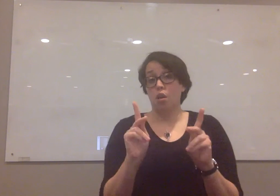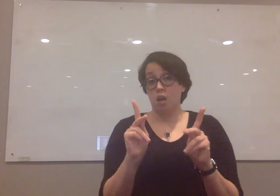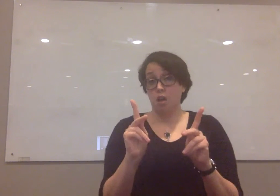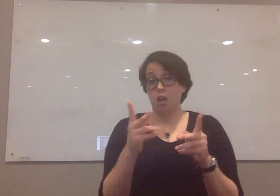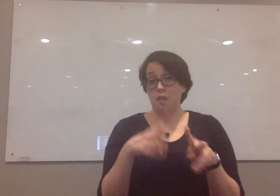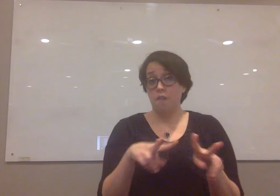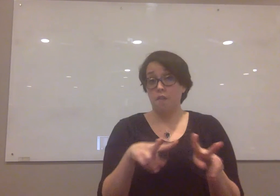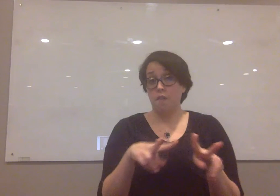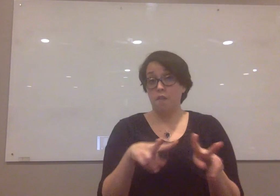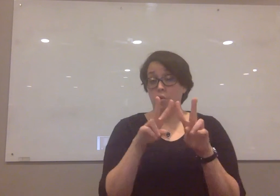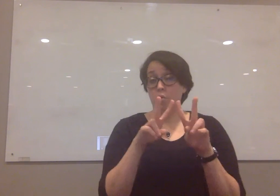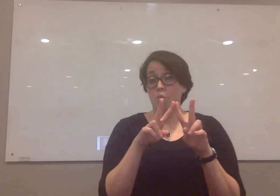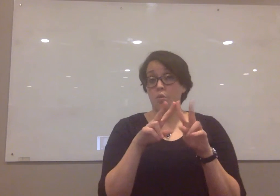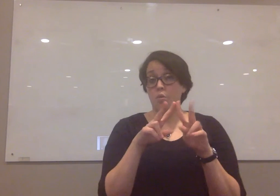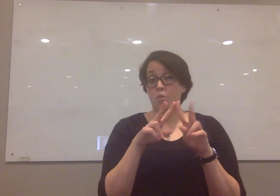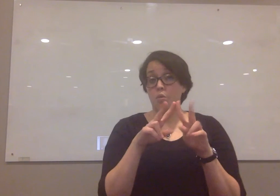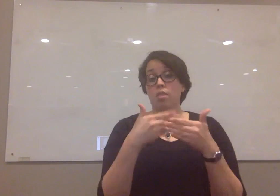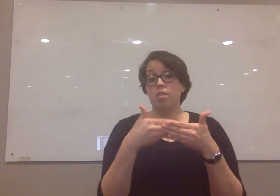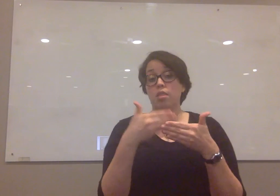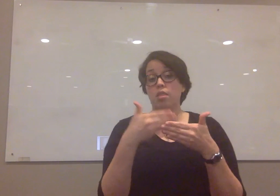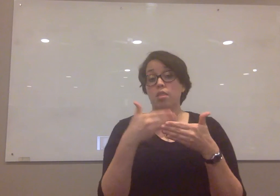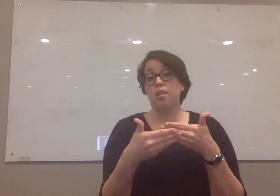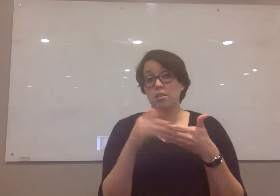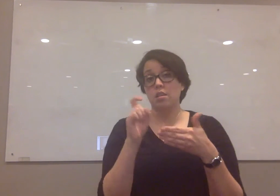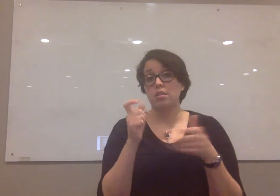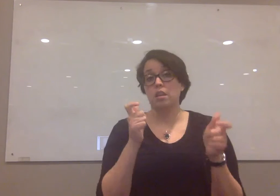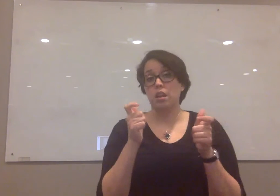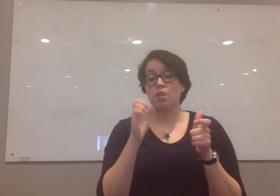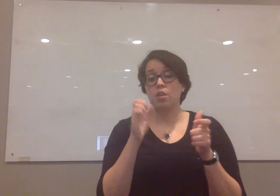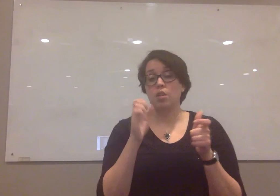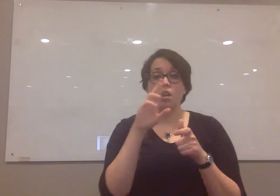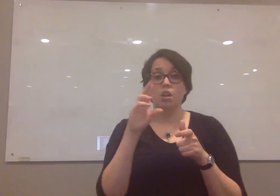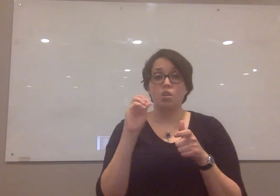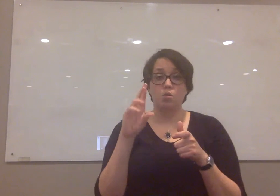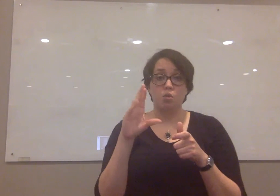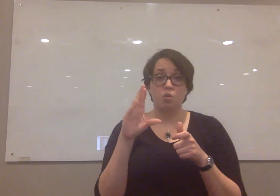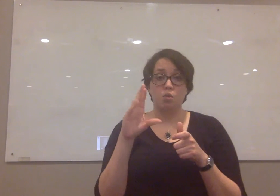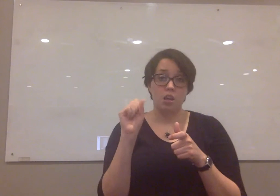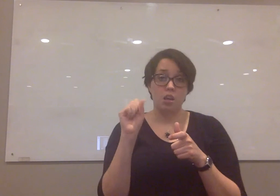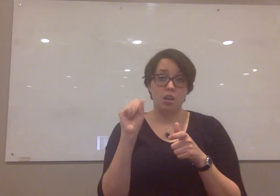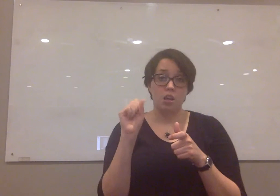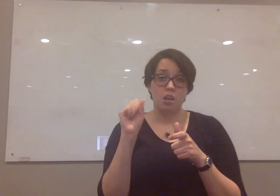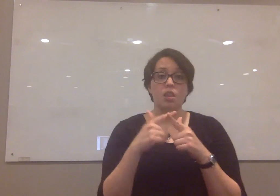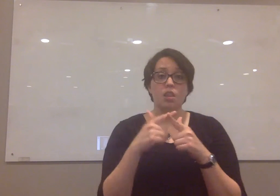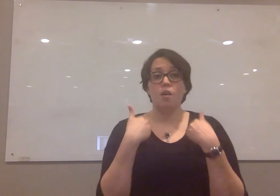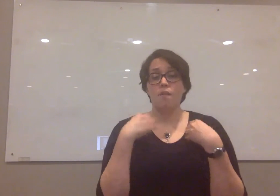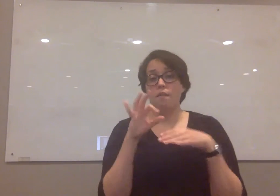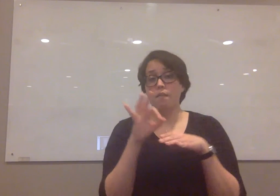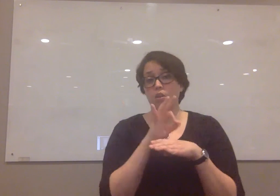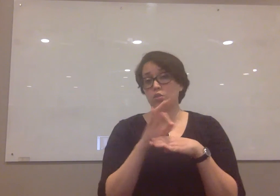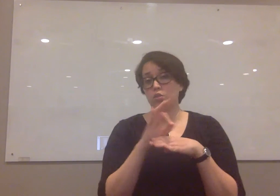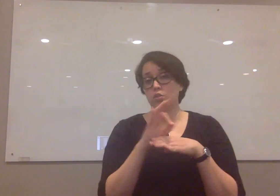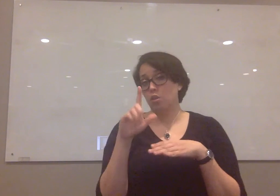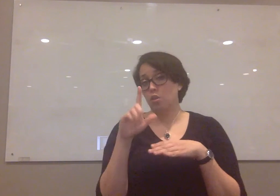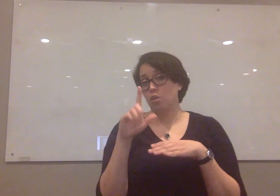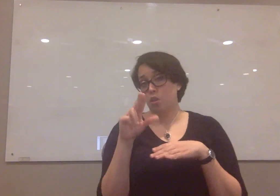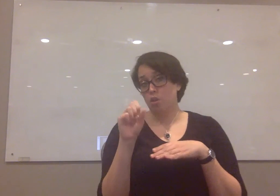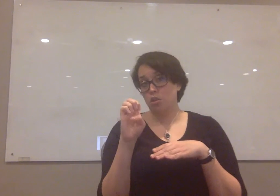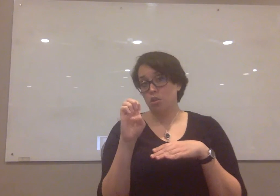your next thing in the pipeline also has to handle the error case and pass it through. So you end up with this function clause that's just like, and I pass it through. So the